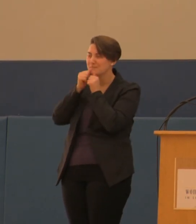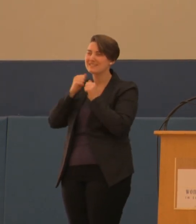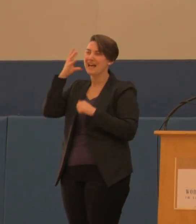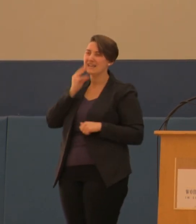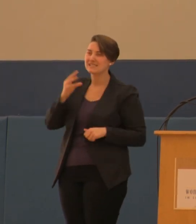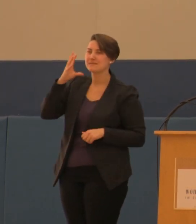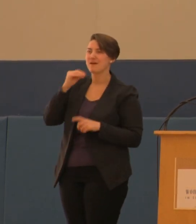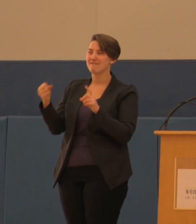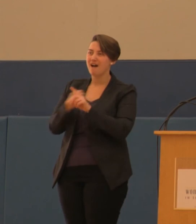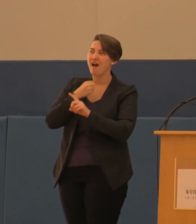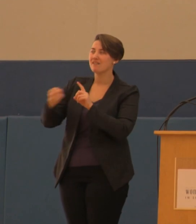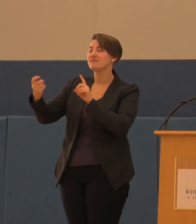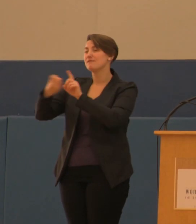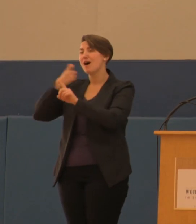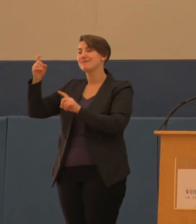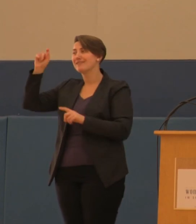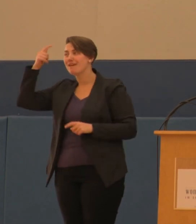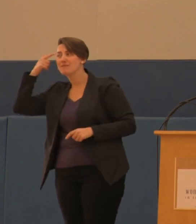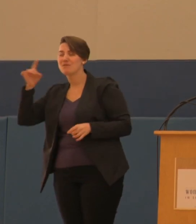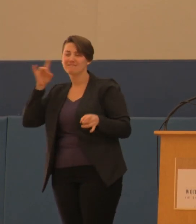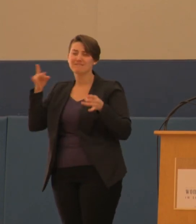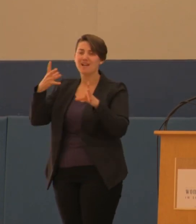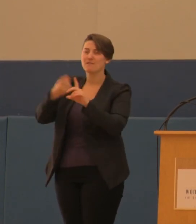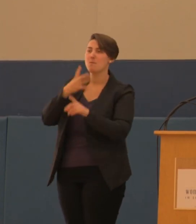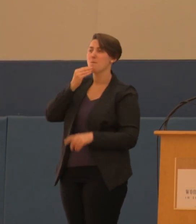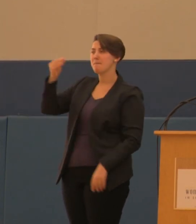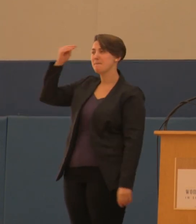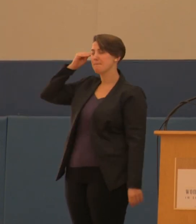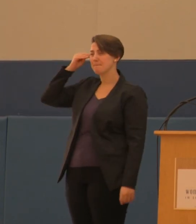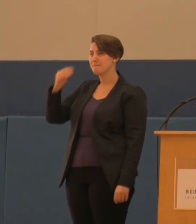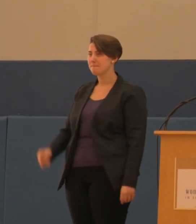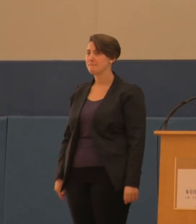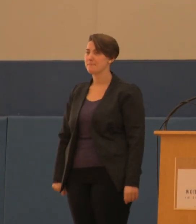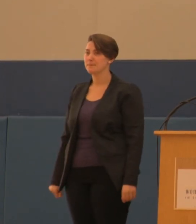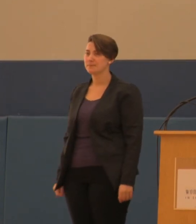violence, violence by their government or violence in their own homes.